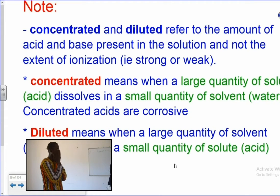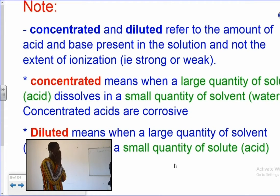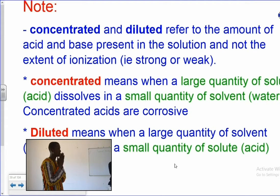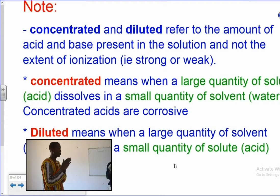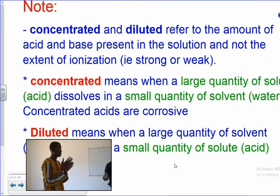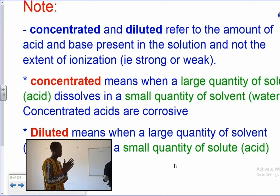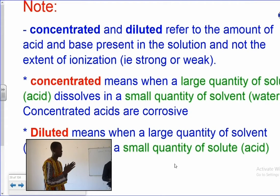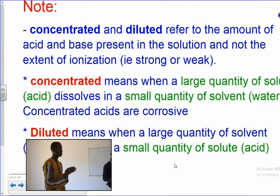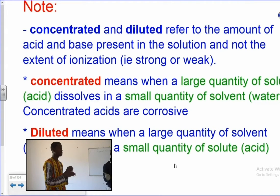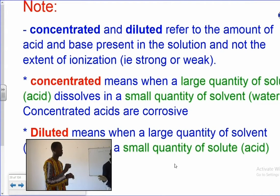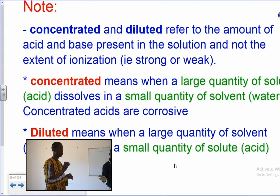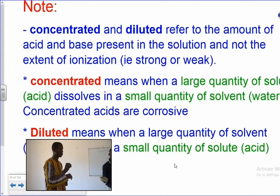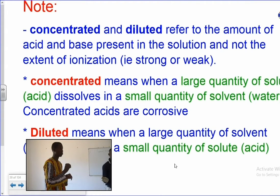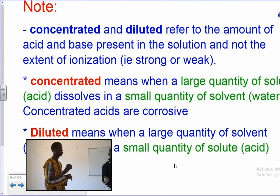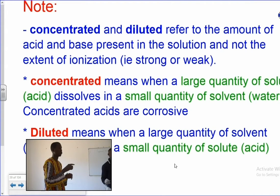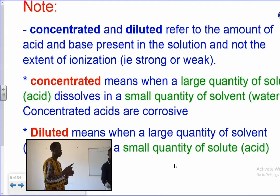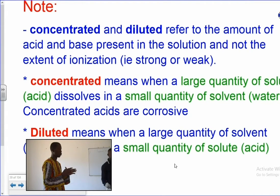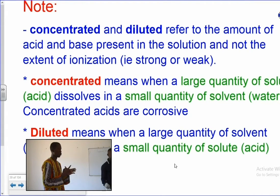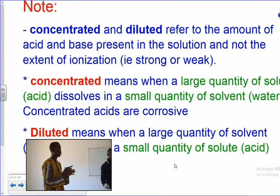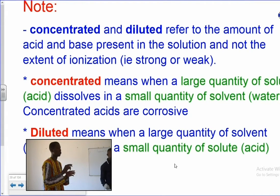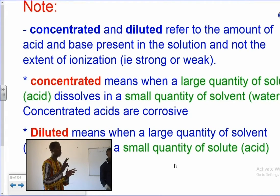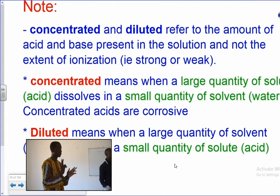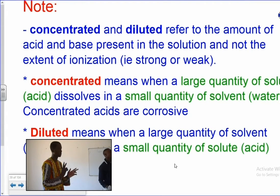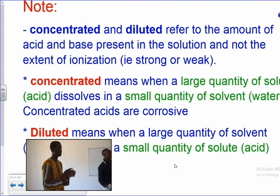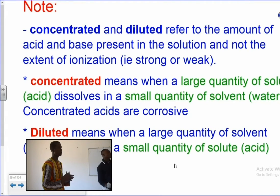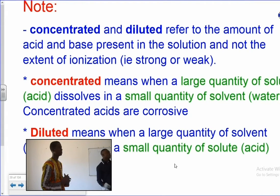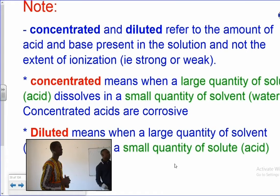strong or weak acid. No, please.